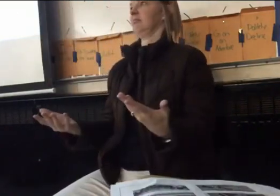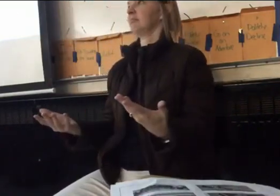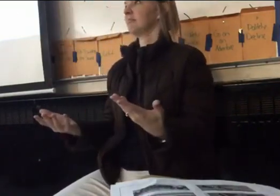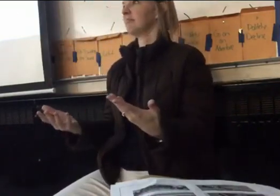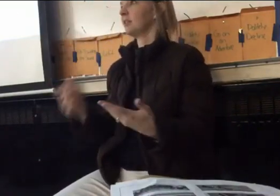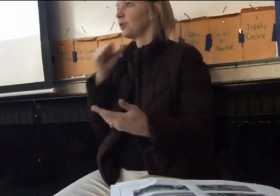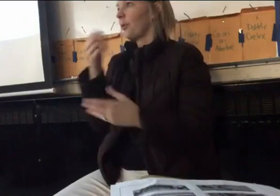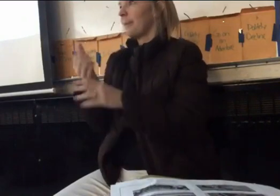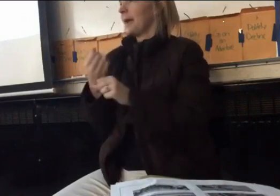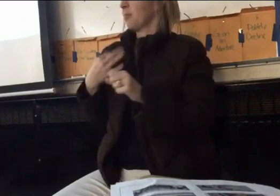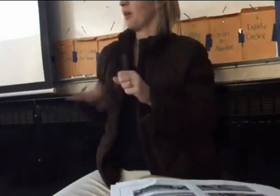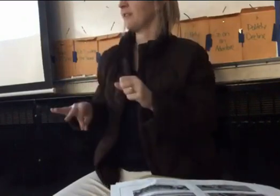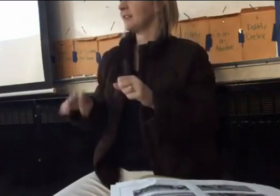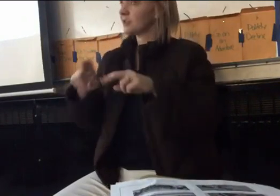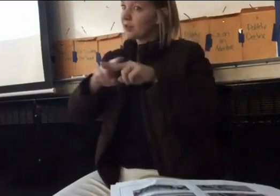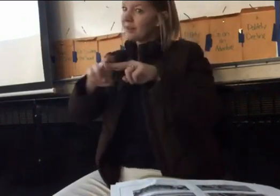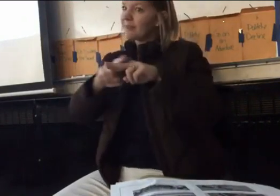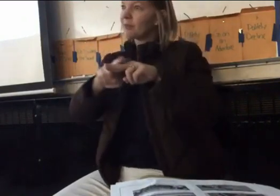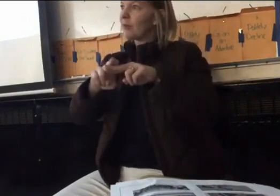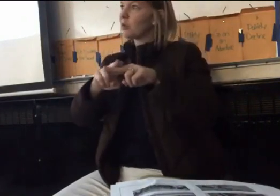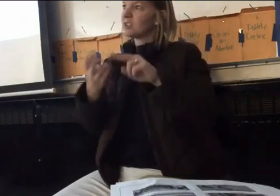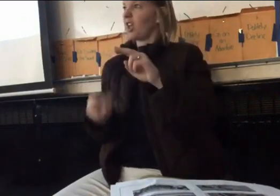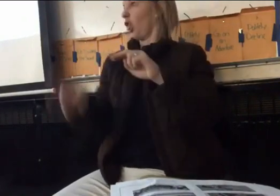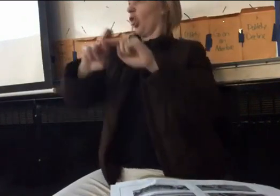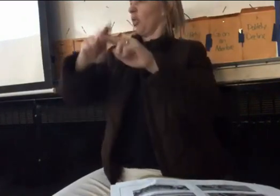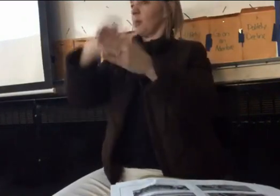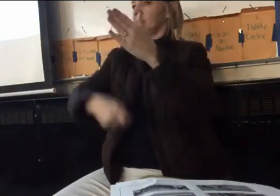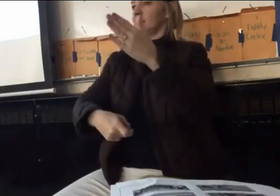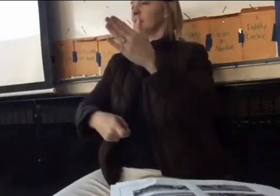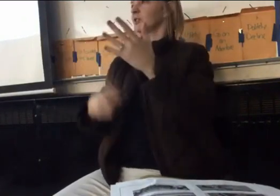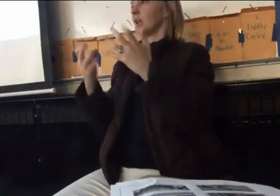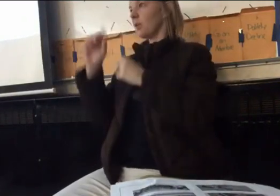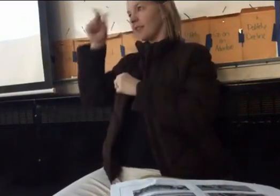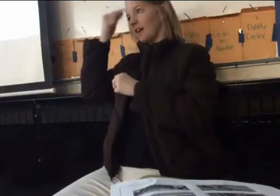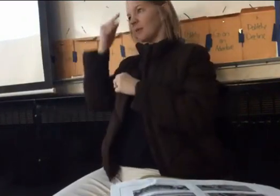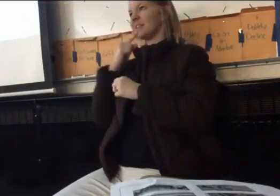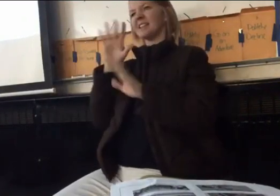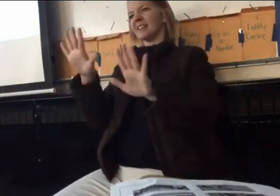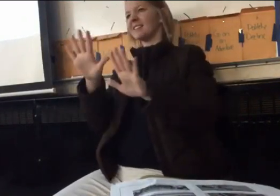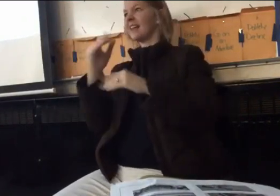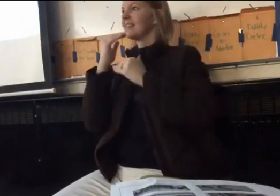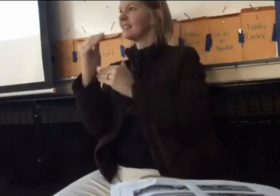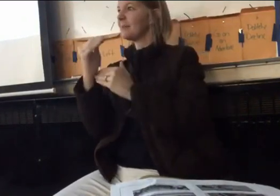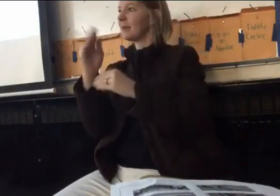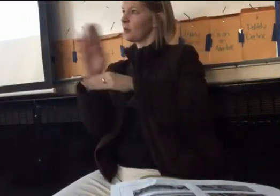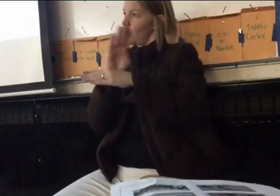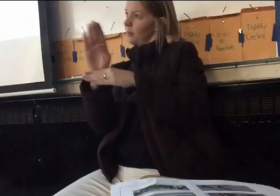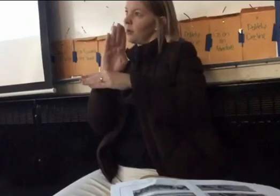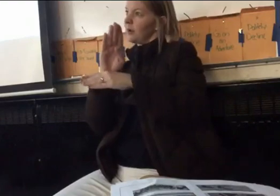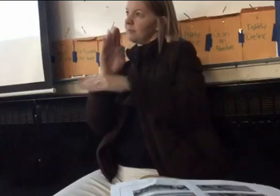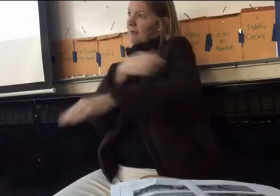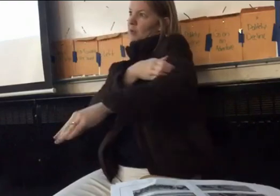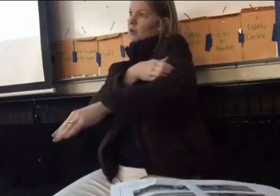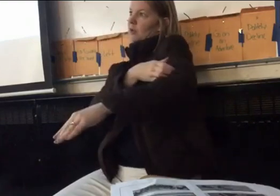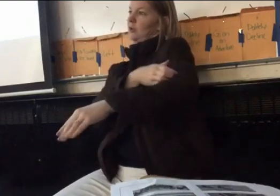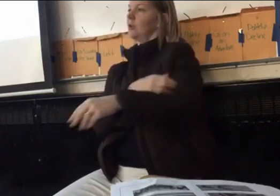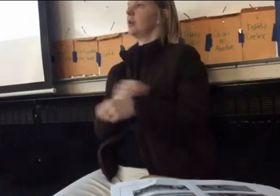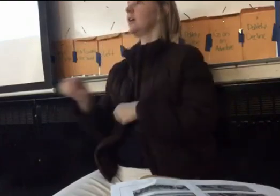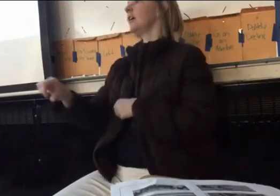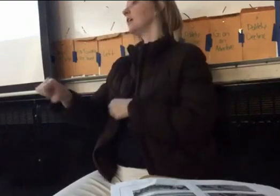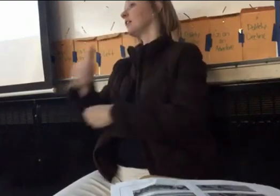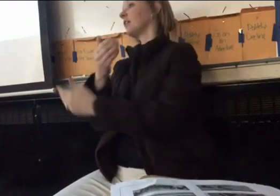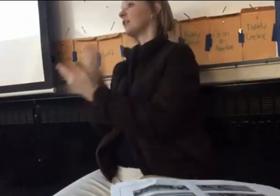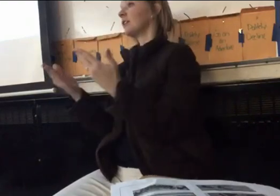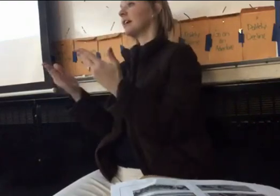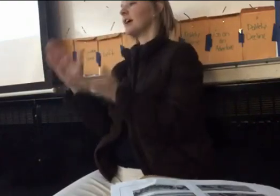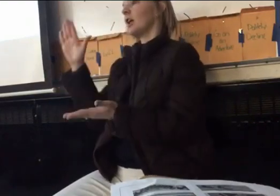on them. So now they want government to step in and say, stop, you need to limit the corporate power. The other thing is, if you will highlight